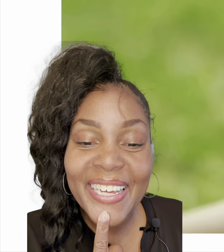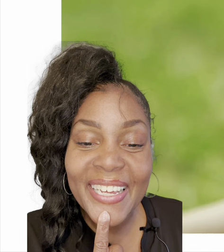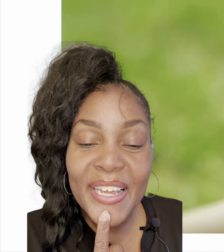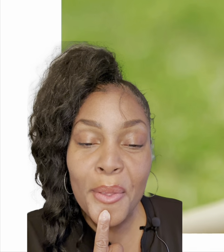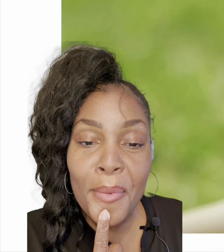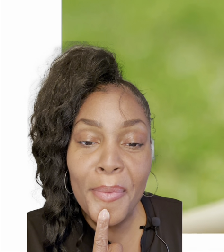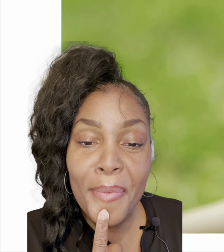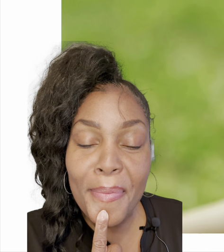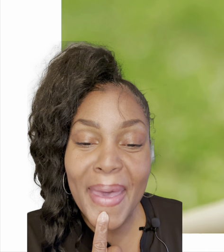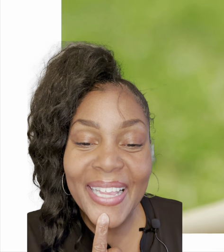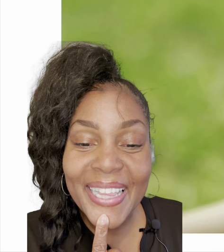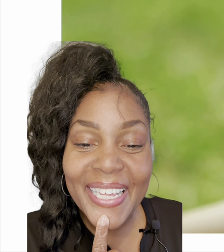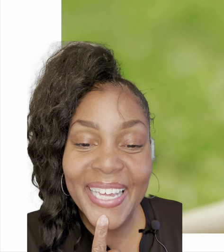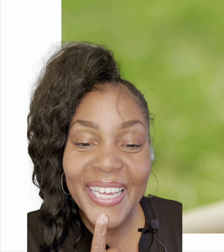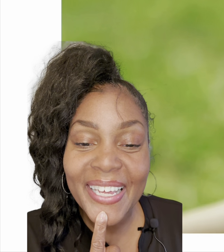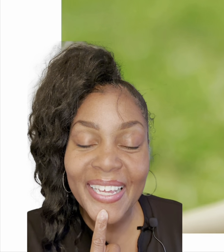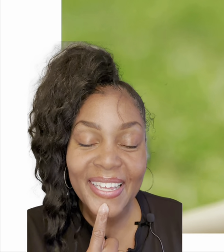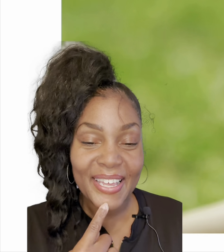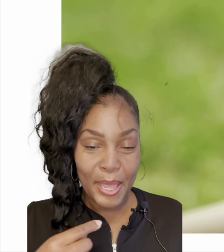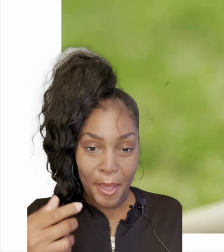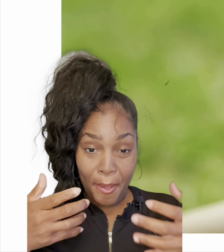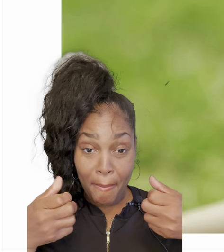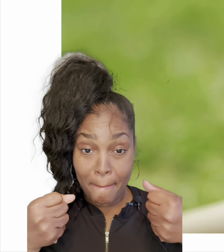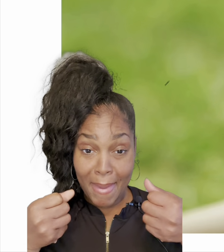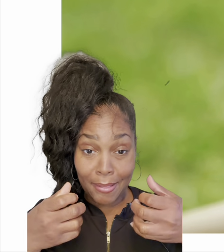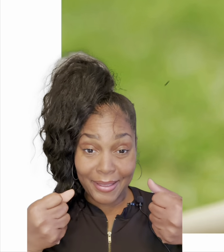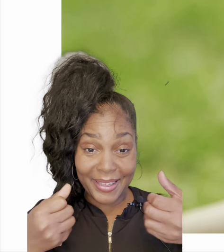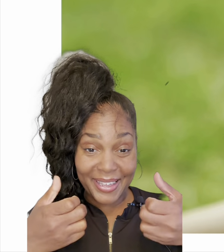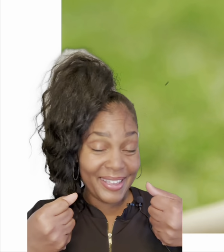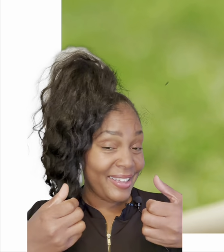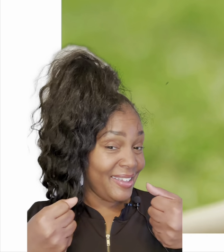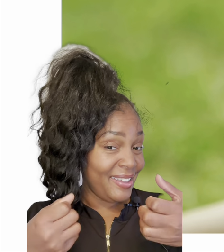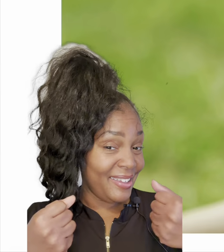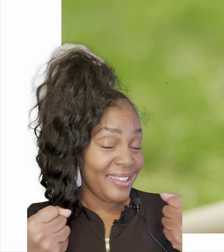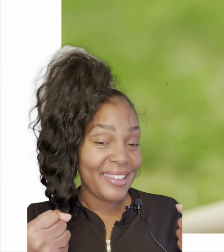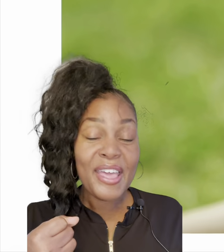Milk. Milk. Milk.